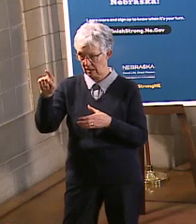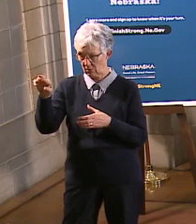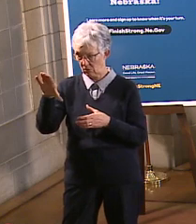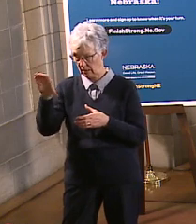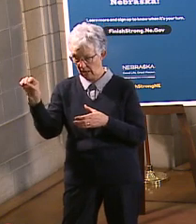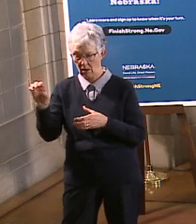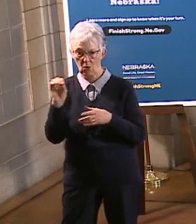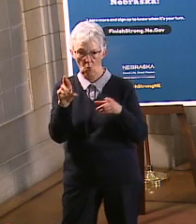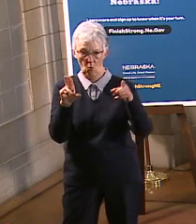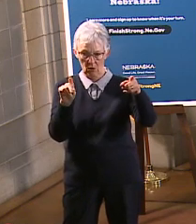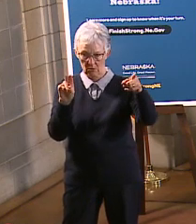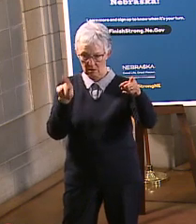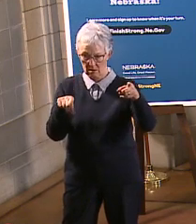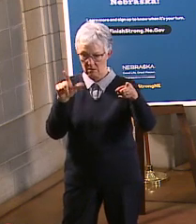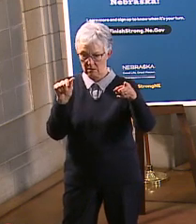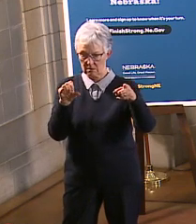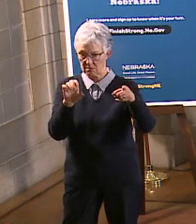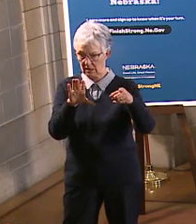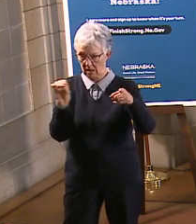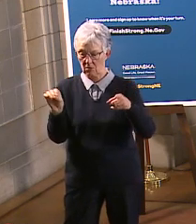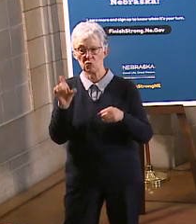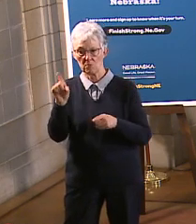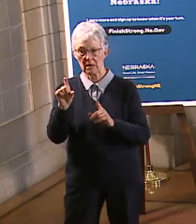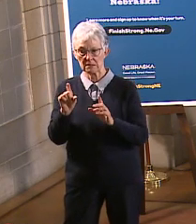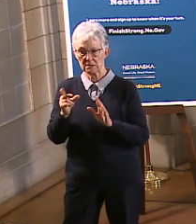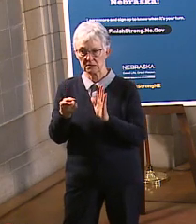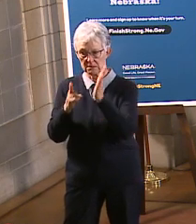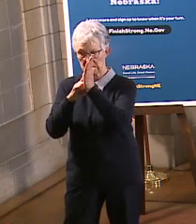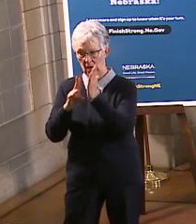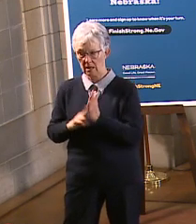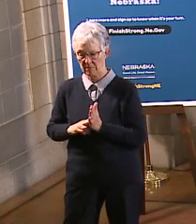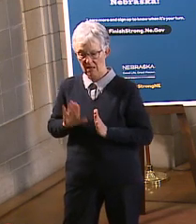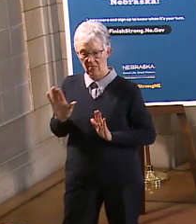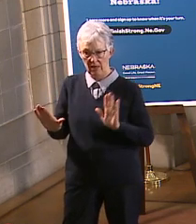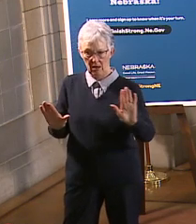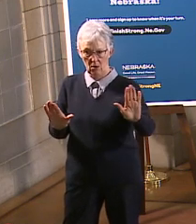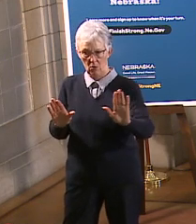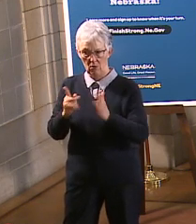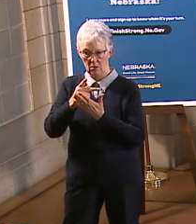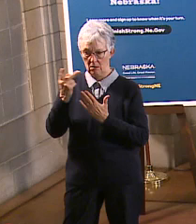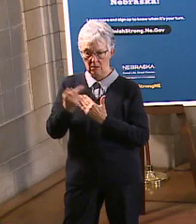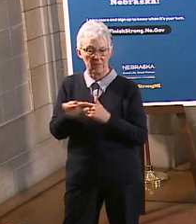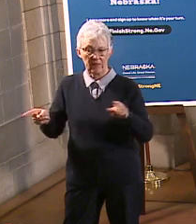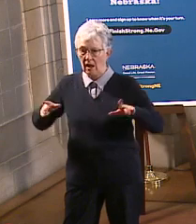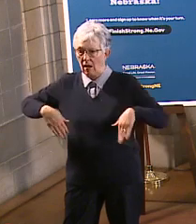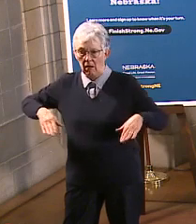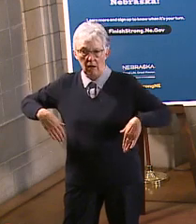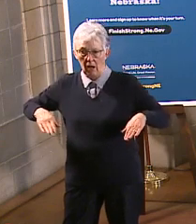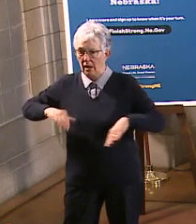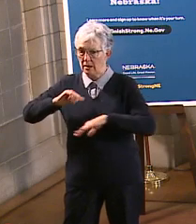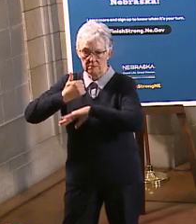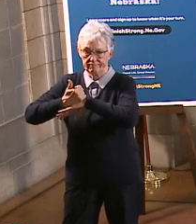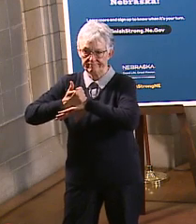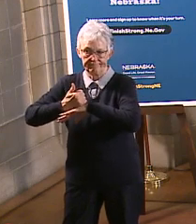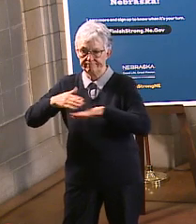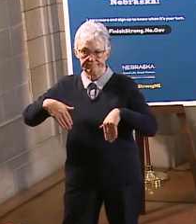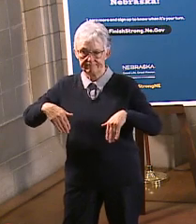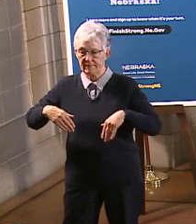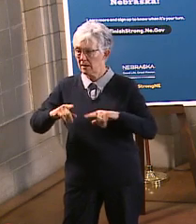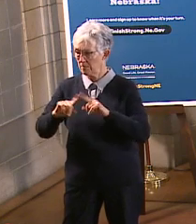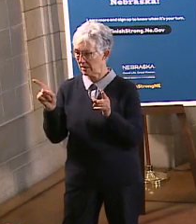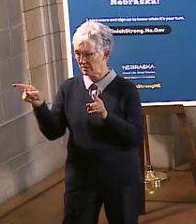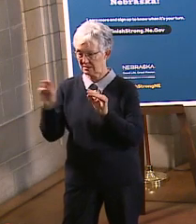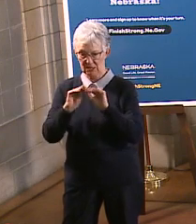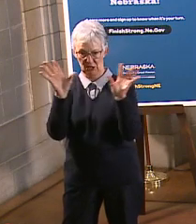didn't come to the state, you'll have to go to those programs, and those programs are not set up at this time. So, but the website should be able to make that all very clear, right,